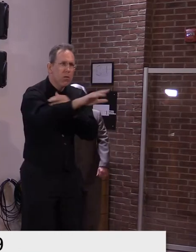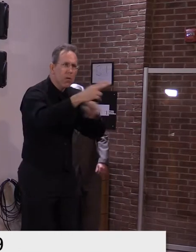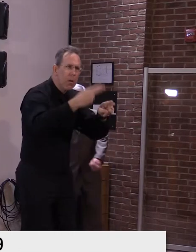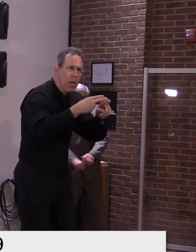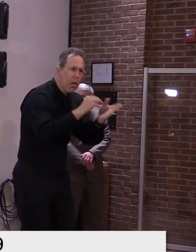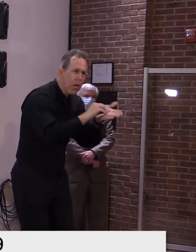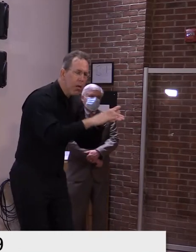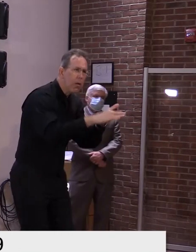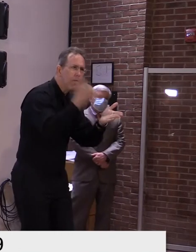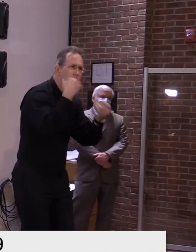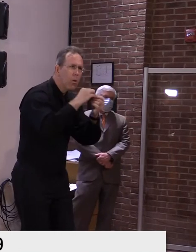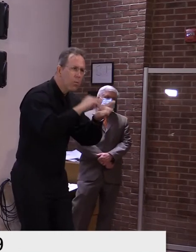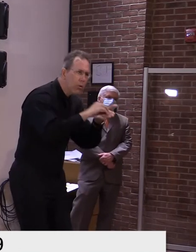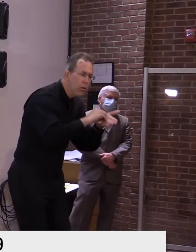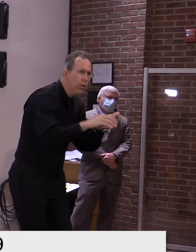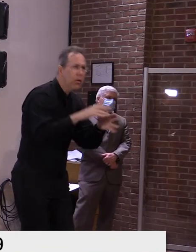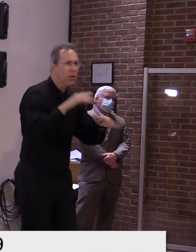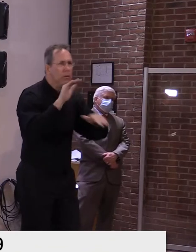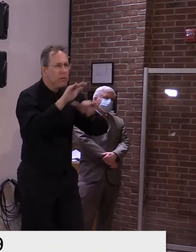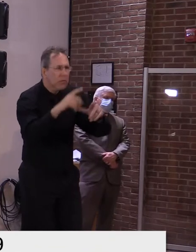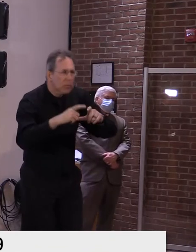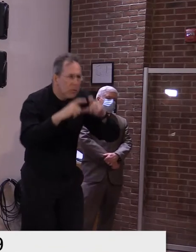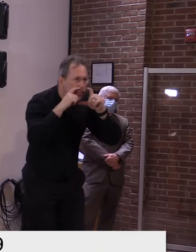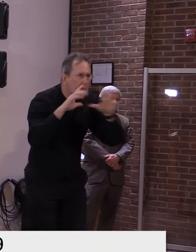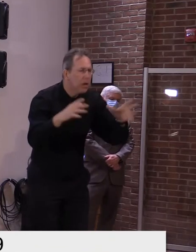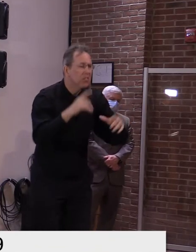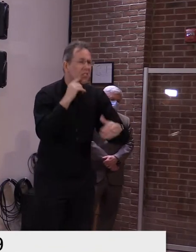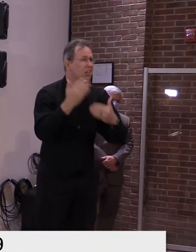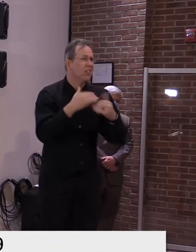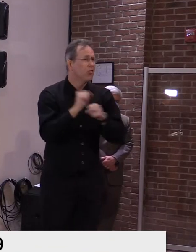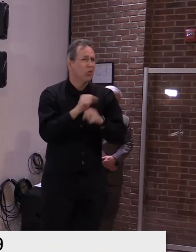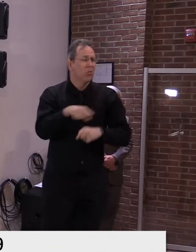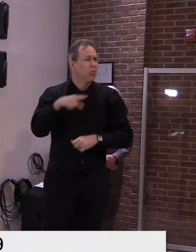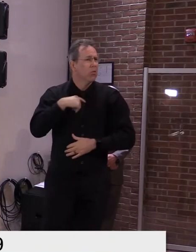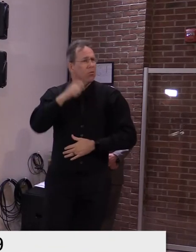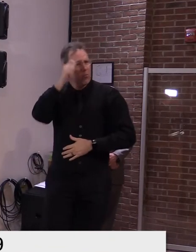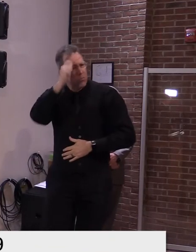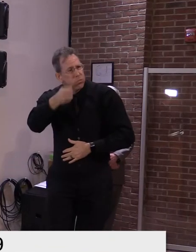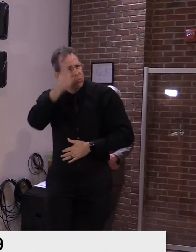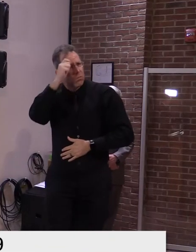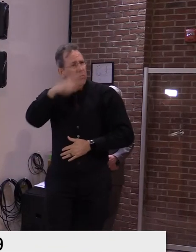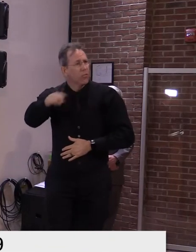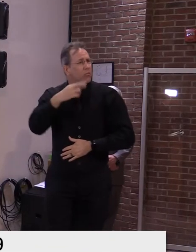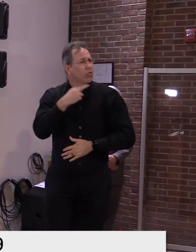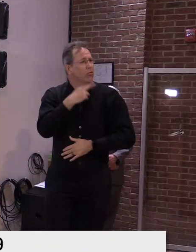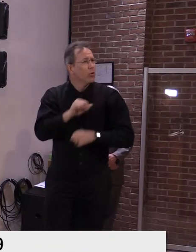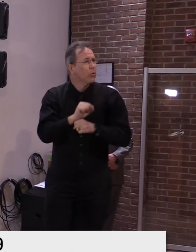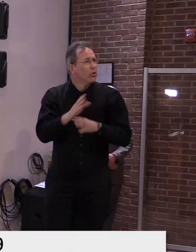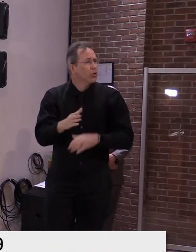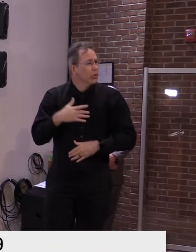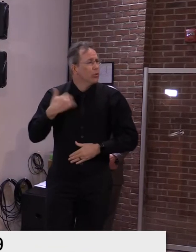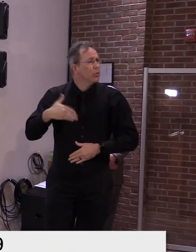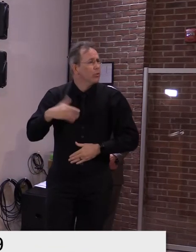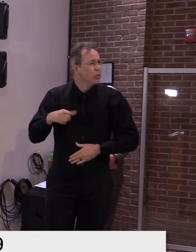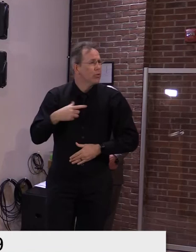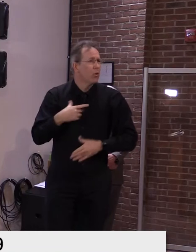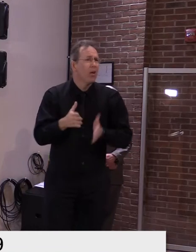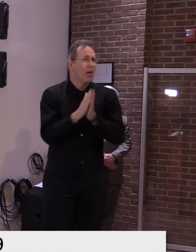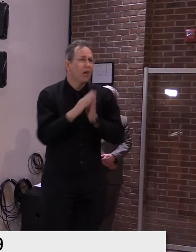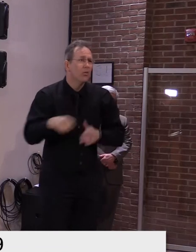the work that people are doing to try to ask their customers to comply. And as a reminder,